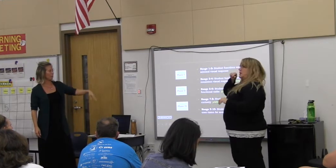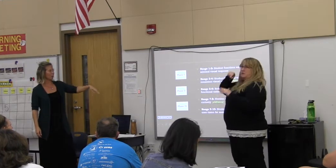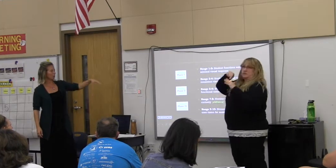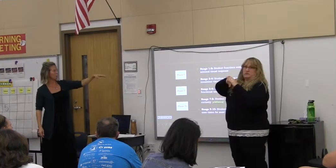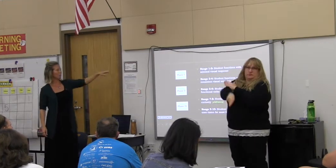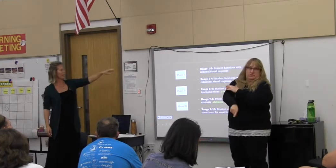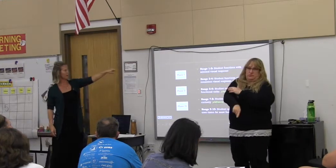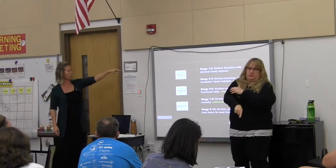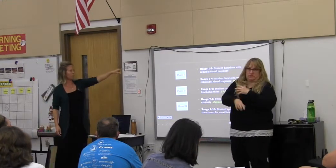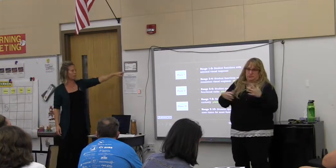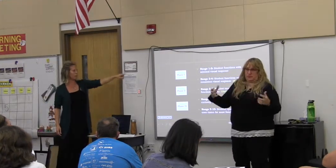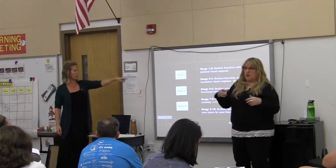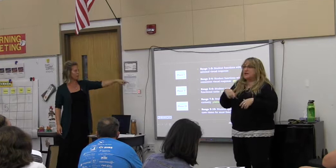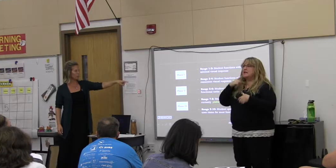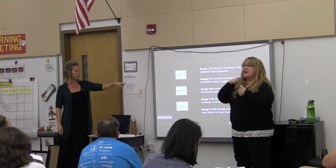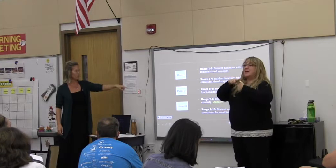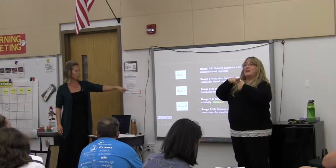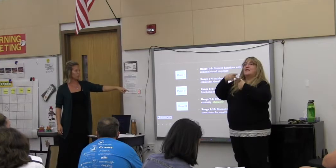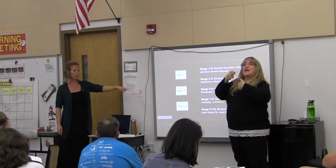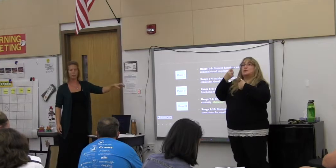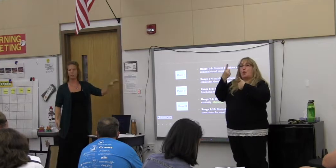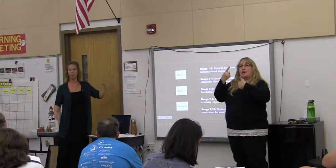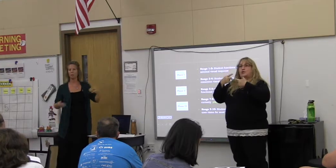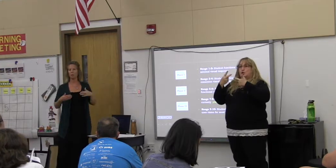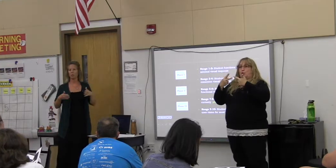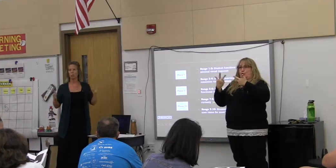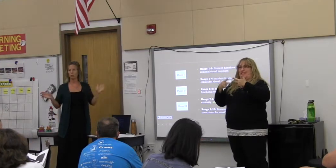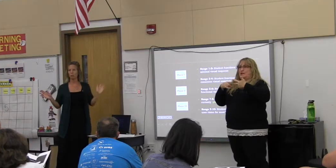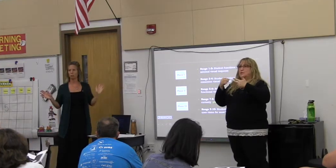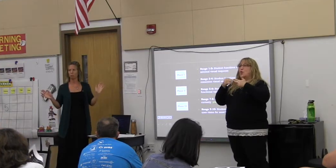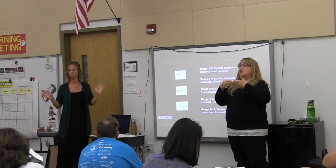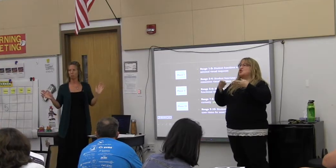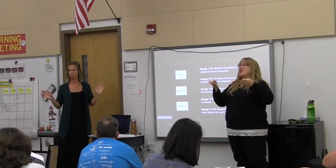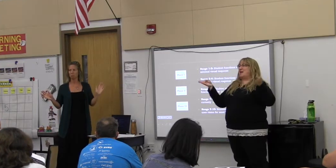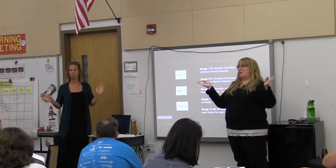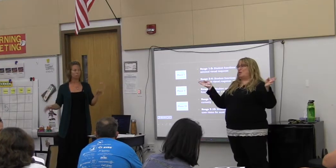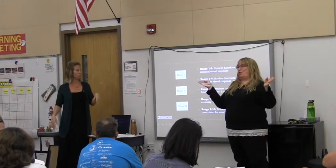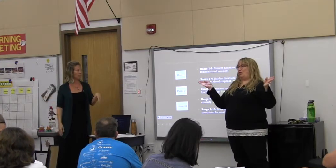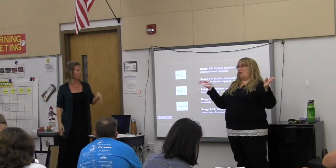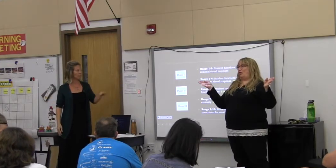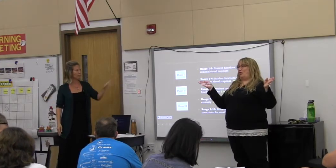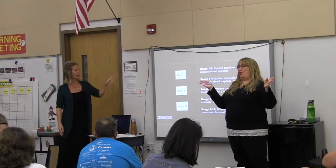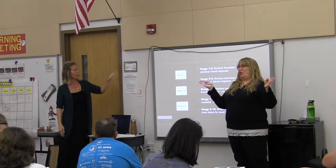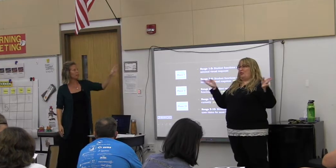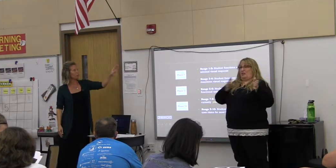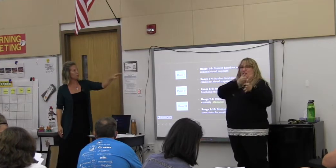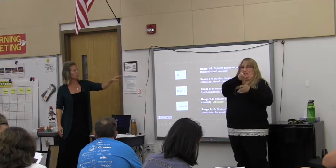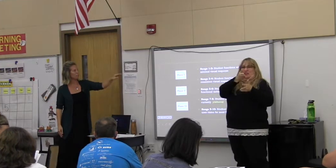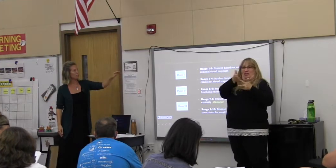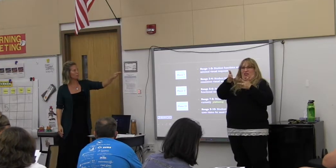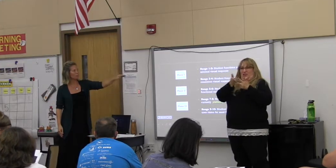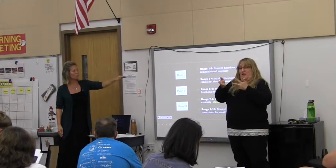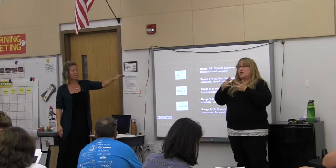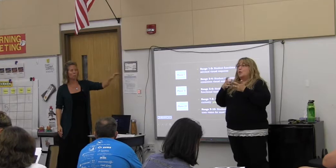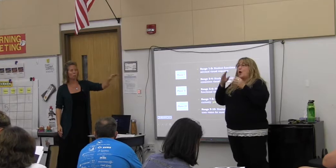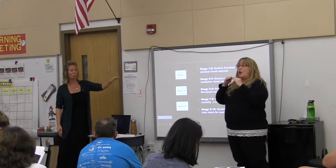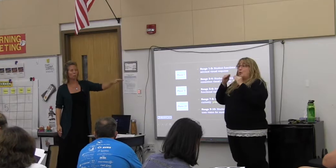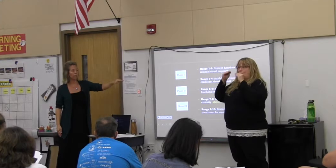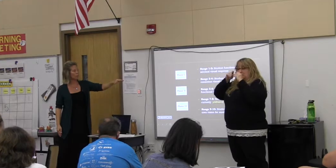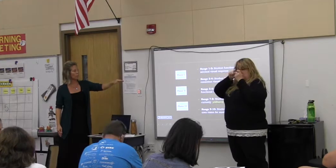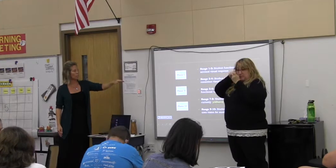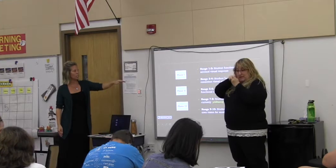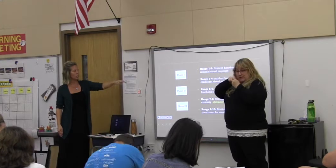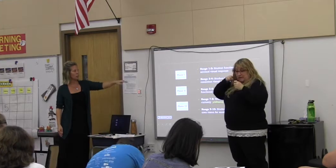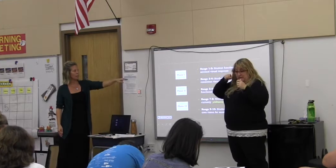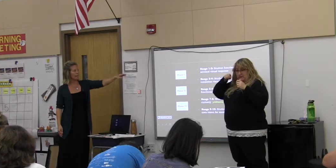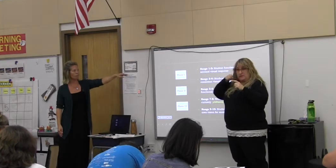into here. Like I said, phase 1, phase 2, phase 3, these are the more general areas. If you want to look specifically at what we're